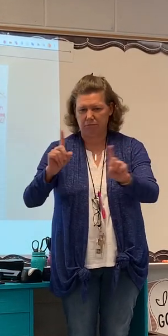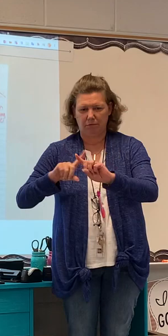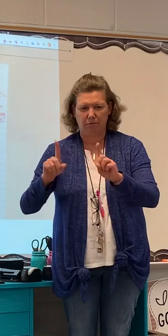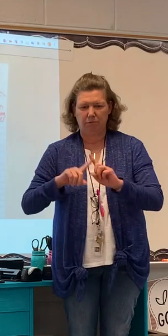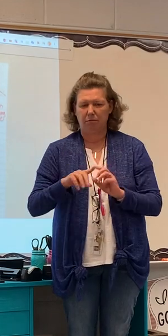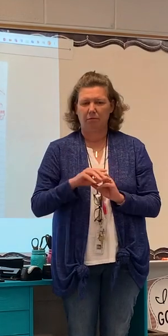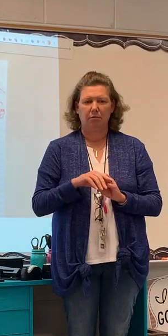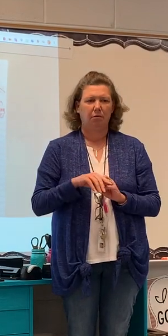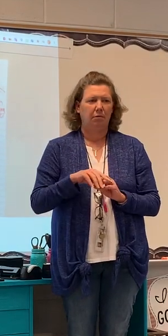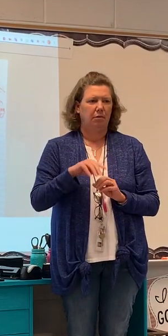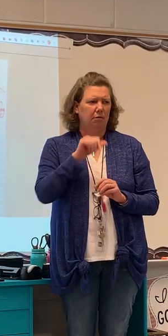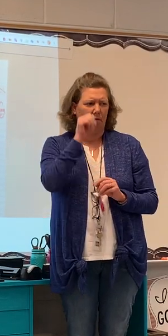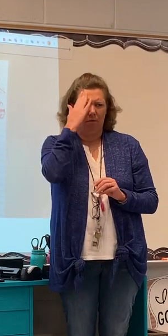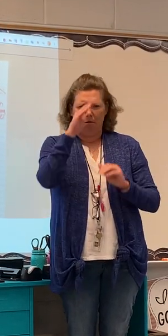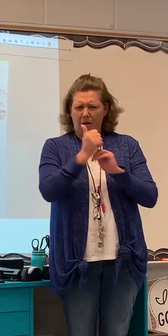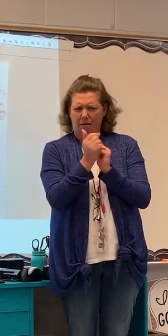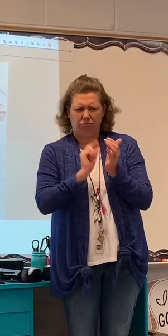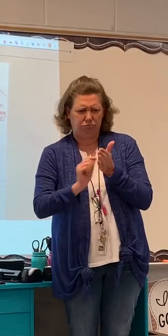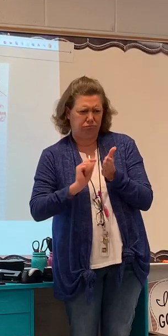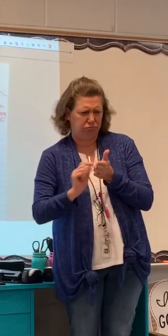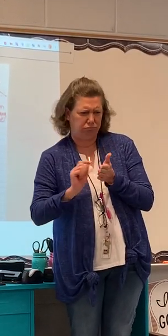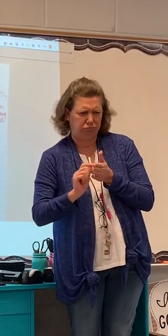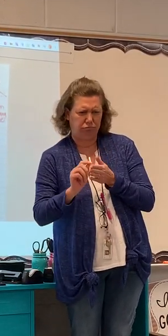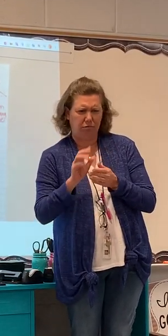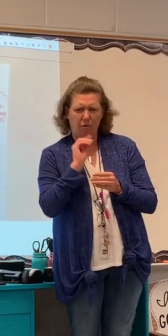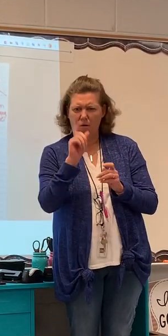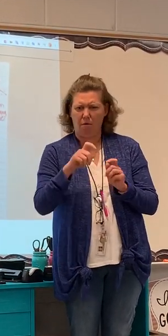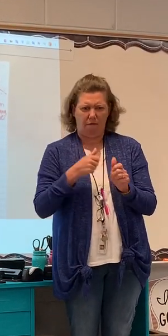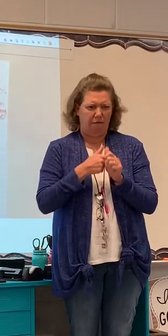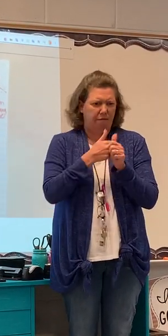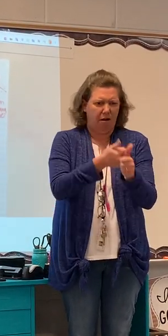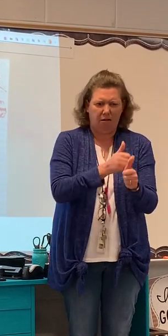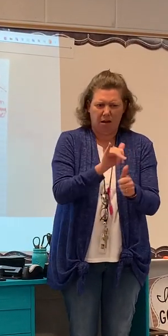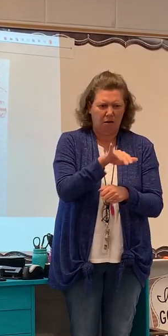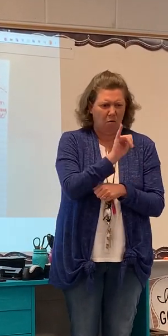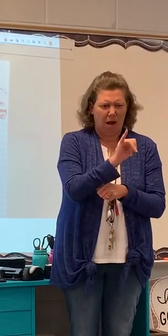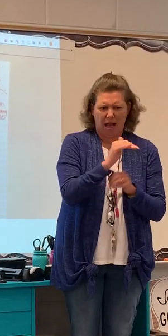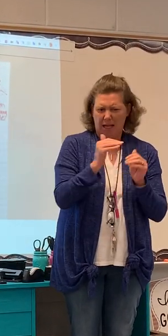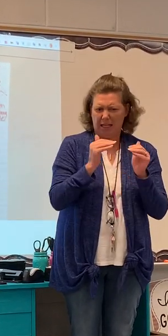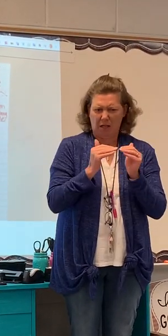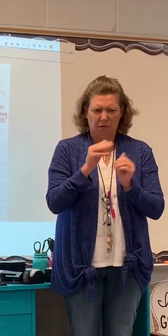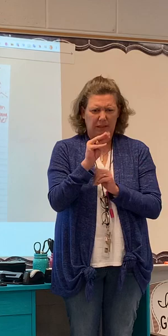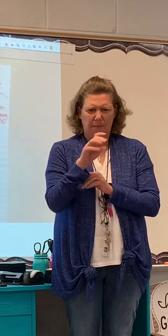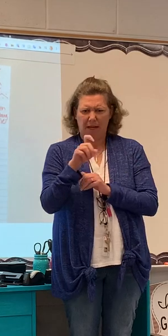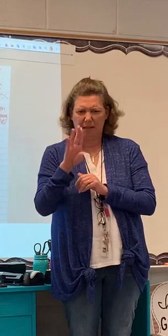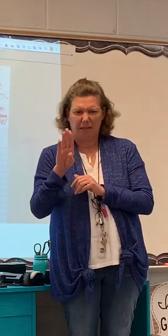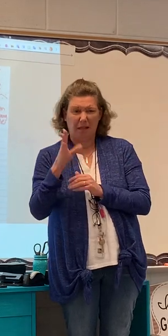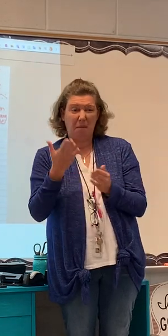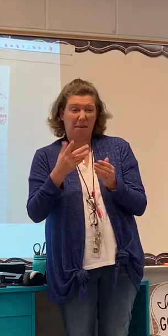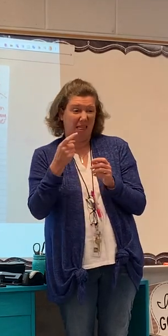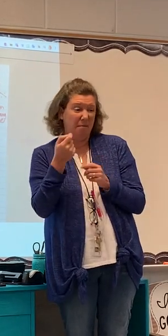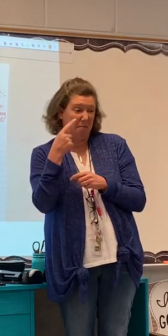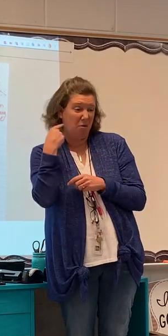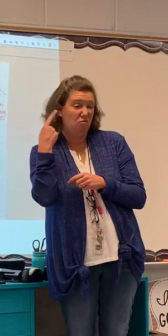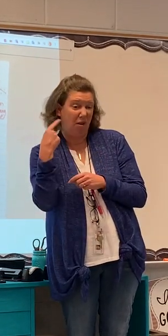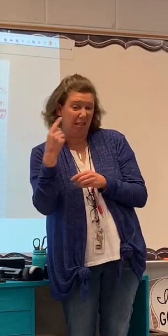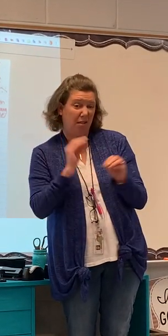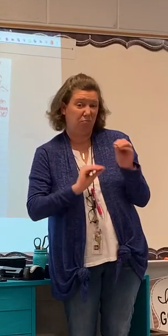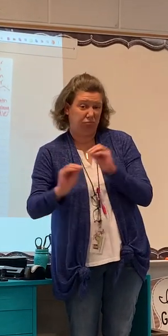to how the equation is written. It is not written in y equals mx plus b. It might be written all kind of crazy. So let's go ahead and work through a few examples.